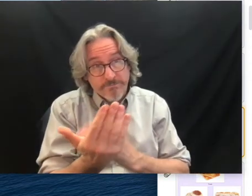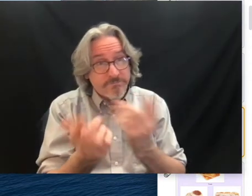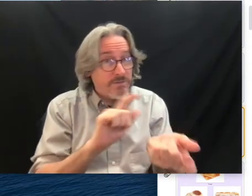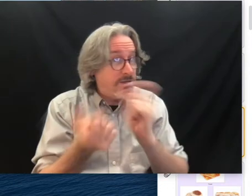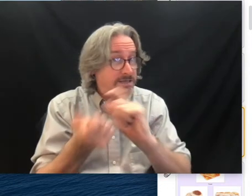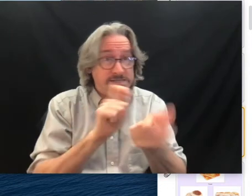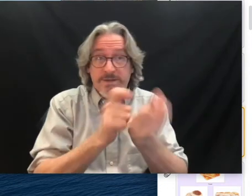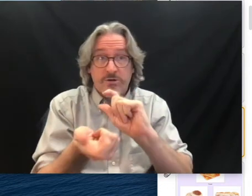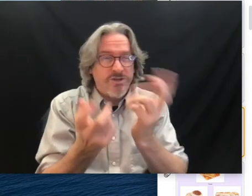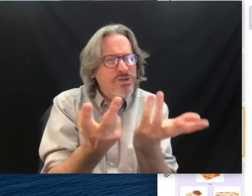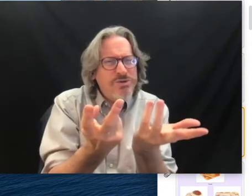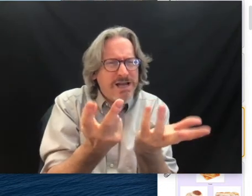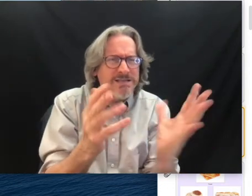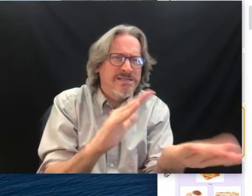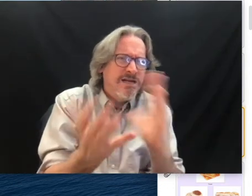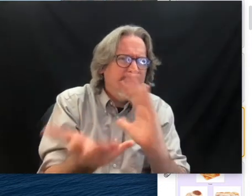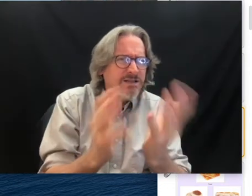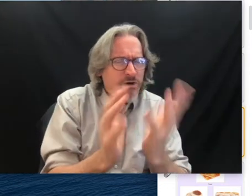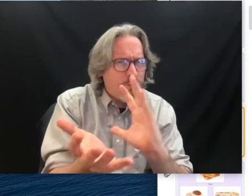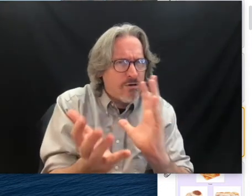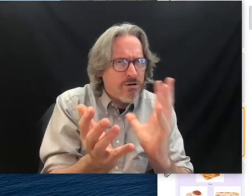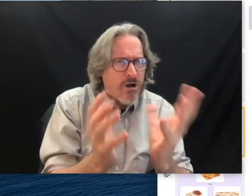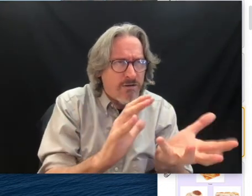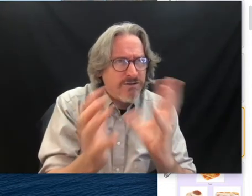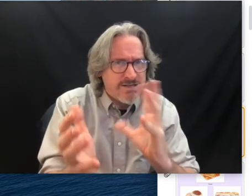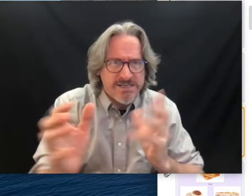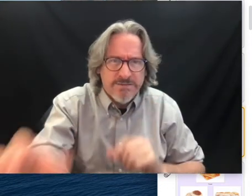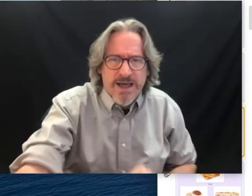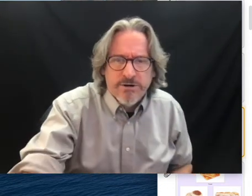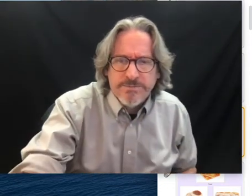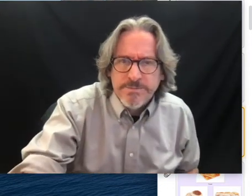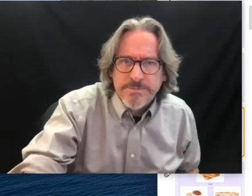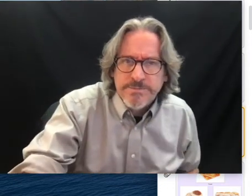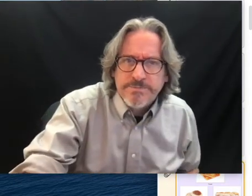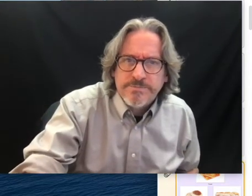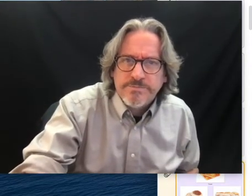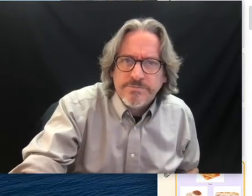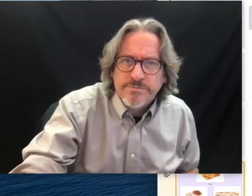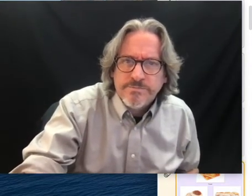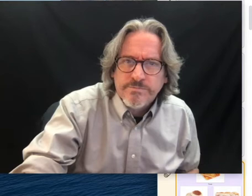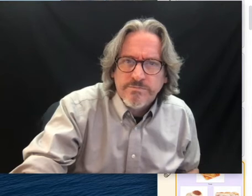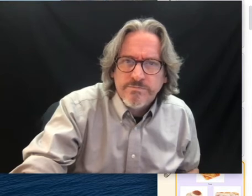morning, it doesn't matter. With two signs, the order often doesn't matter.